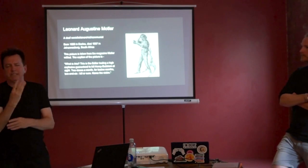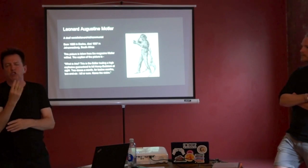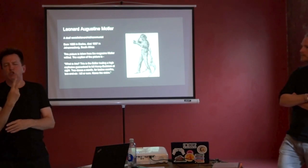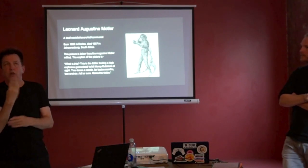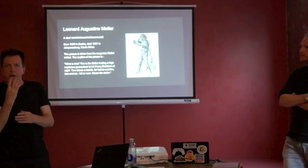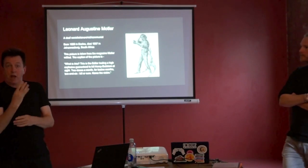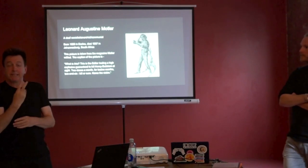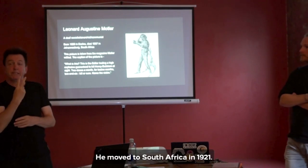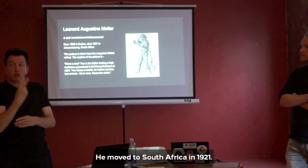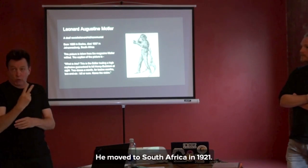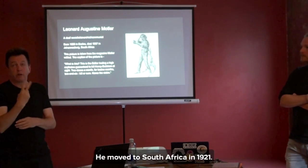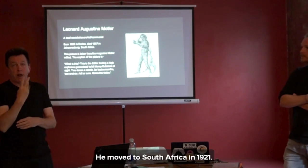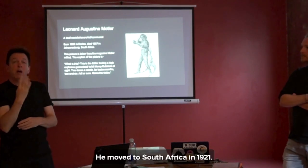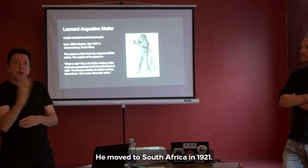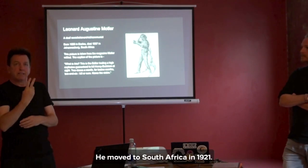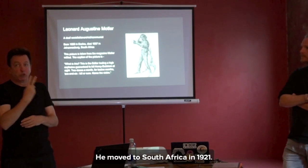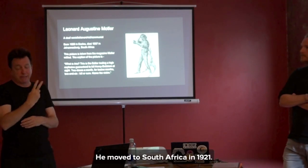So he moved there from